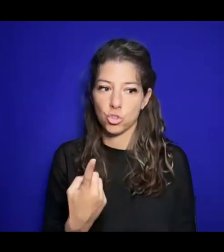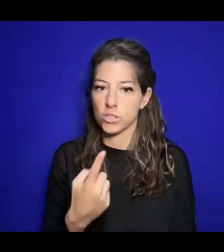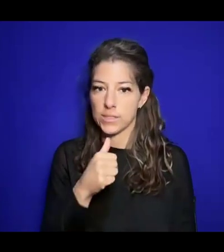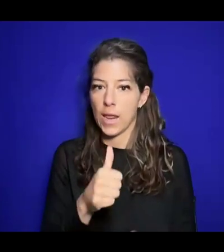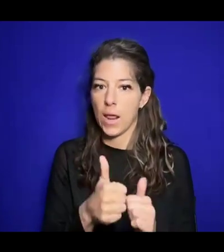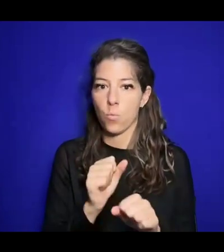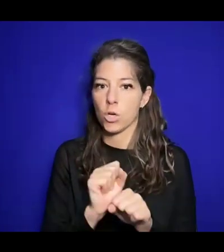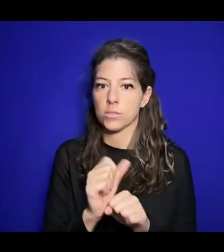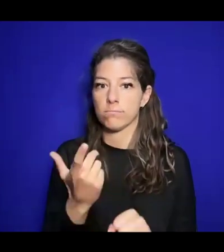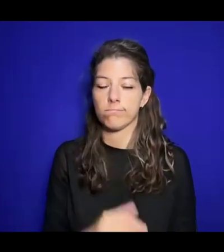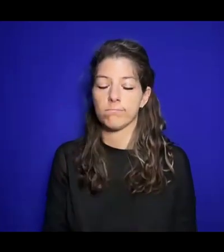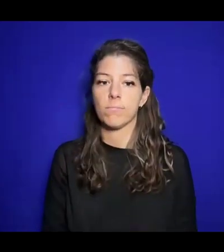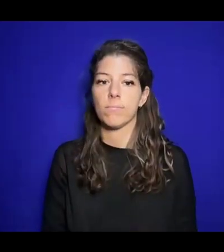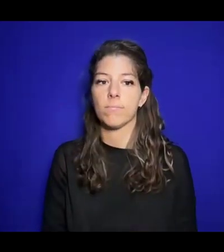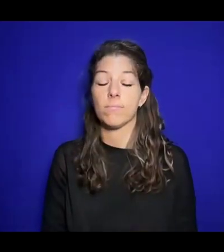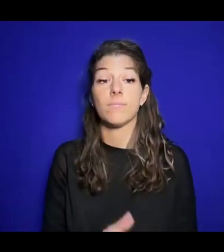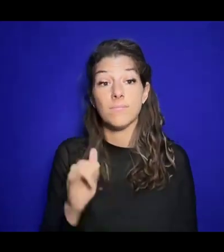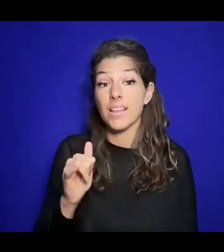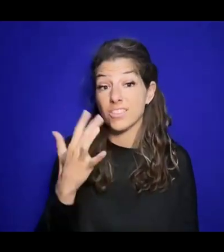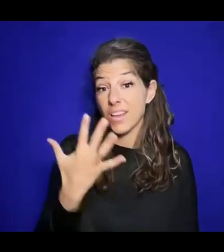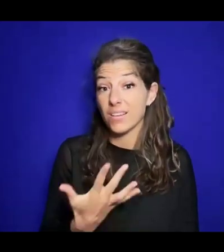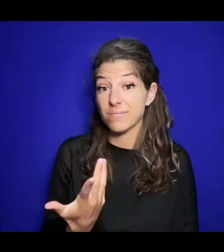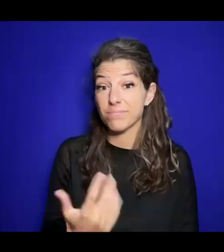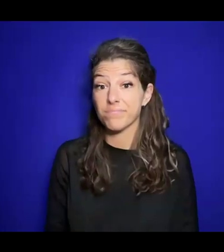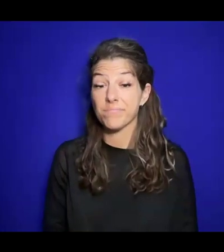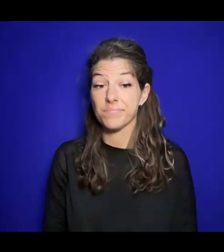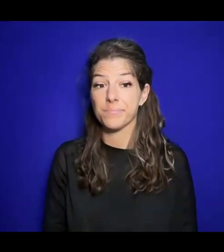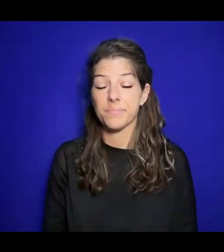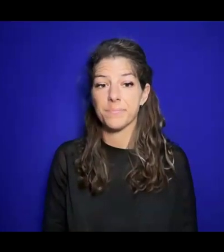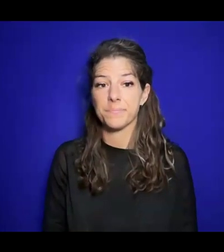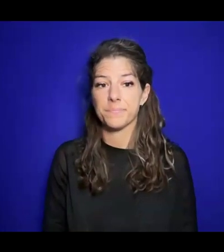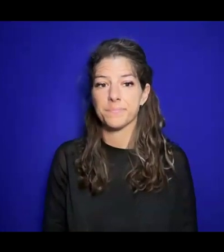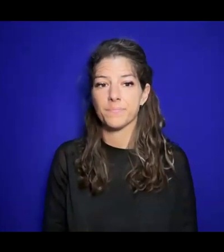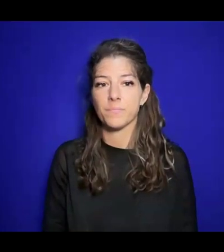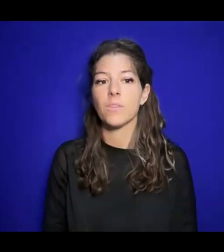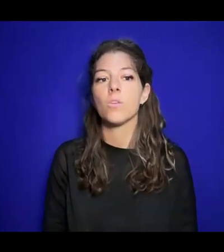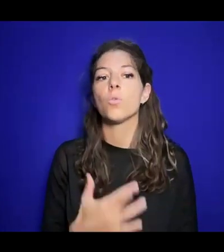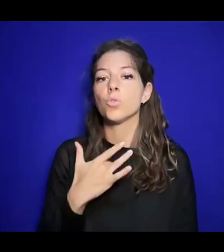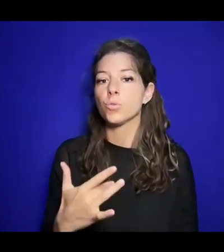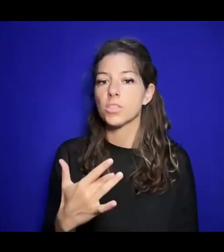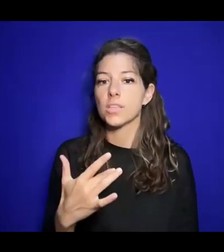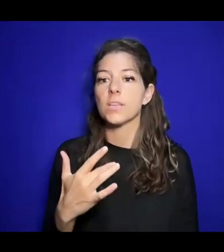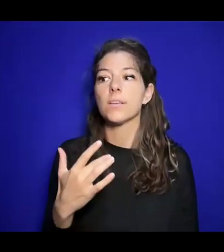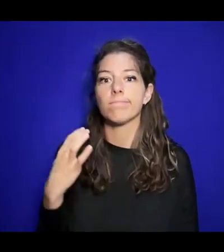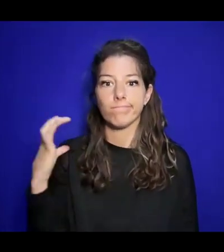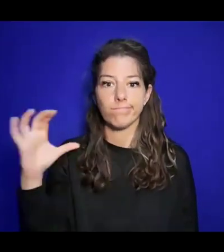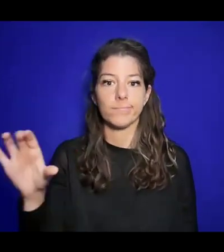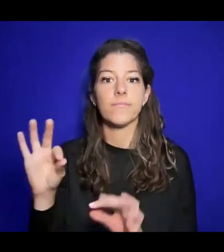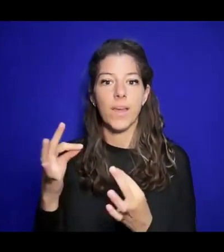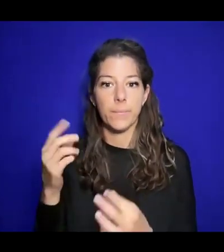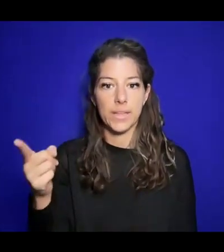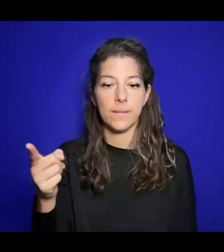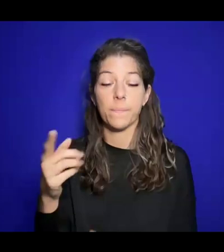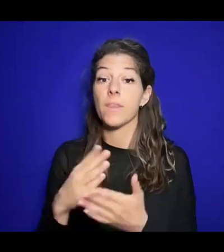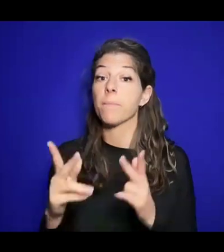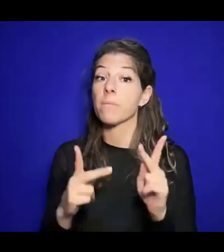way it works. And that's a shame, let me tell you. So it usually falls to the family. And some